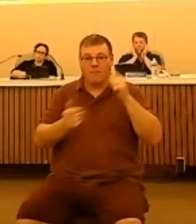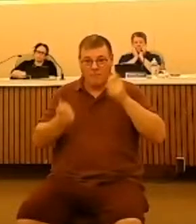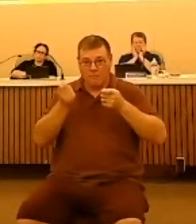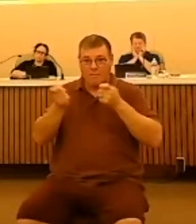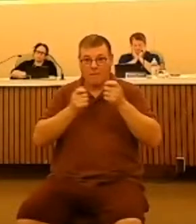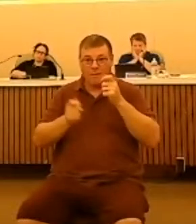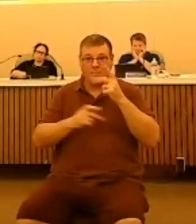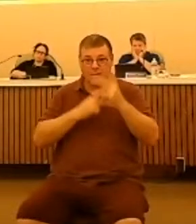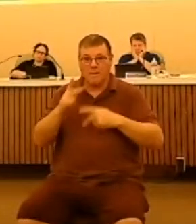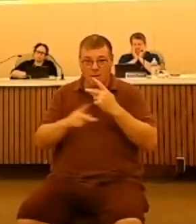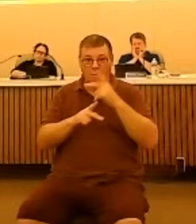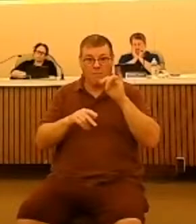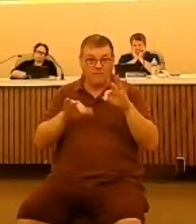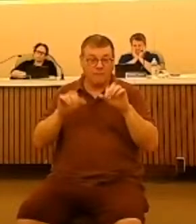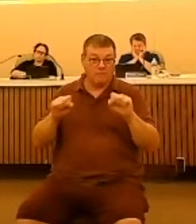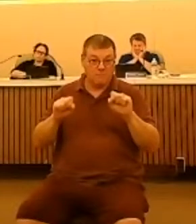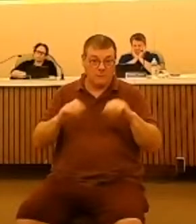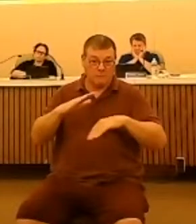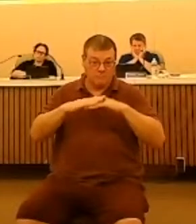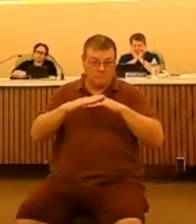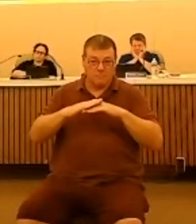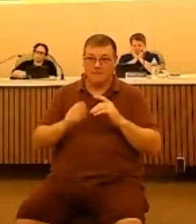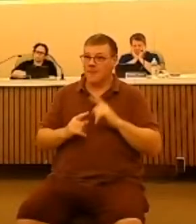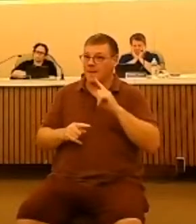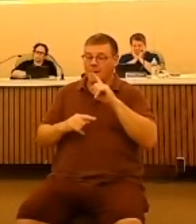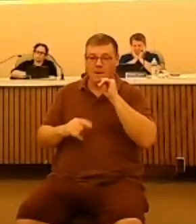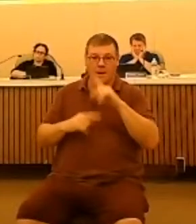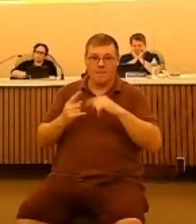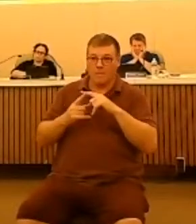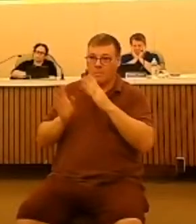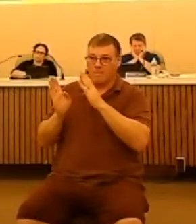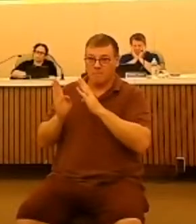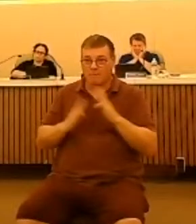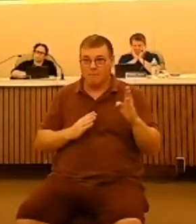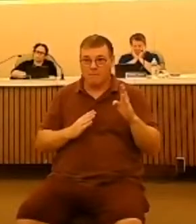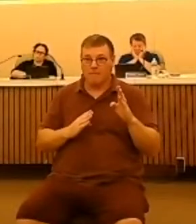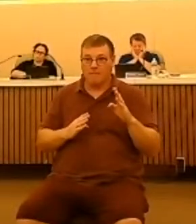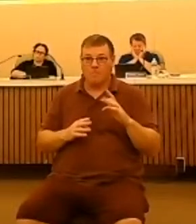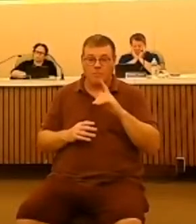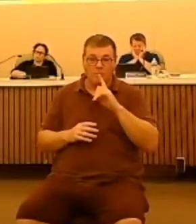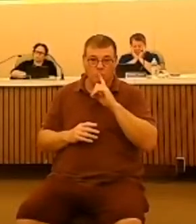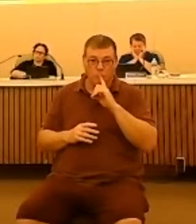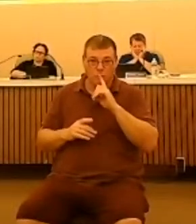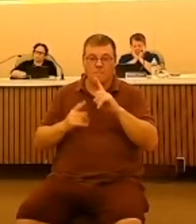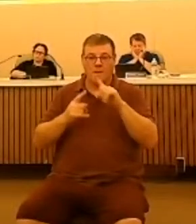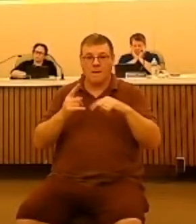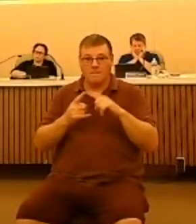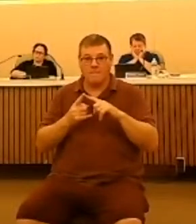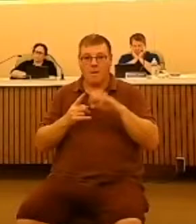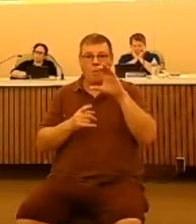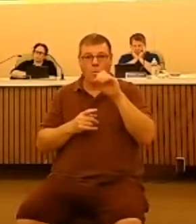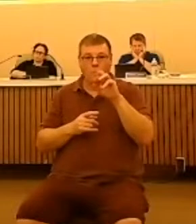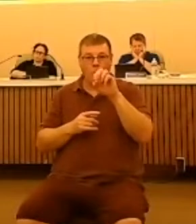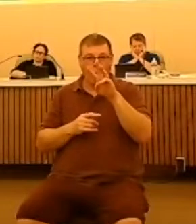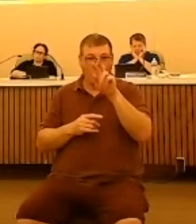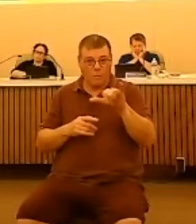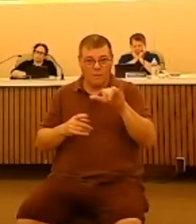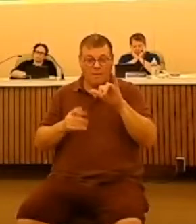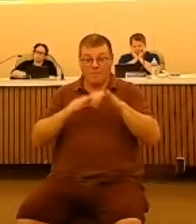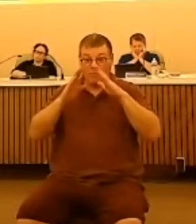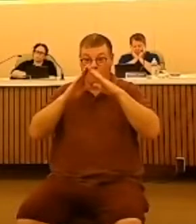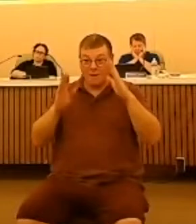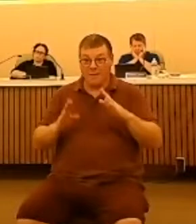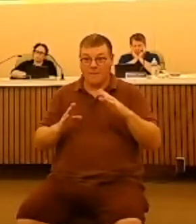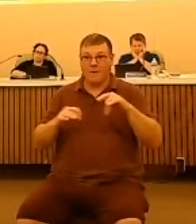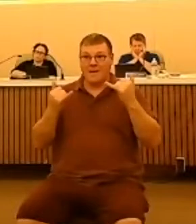that kind of capacity. So it's not about the plan, it's about the really poor way that those houses will